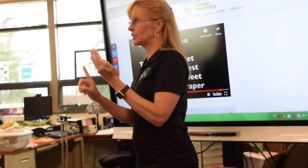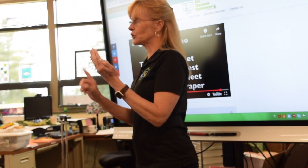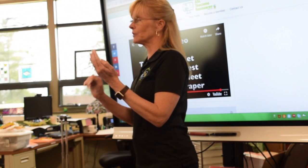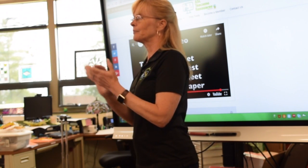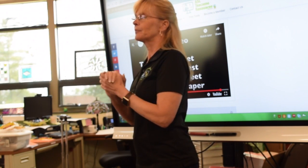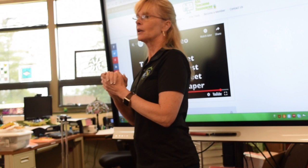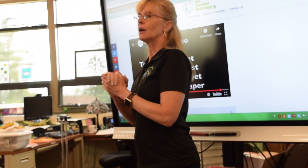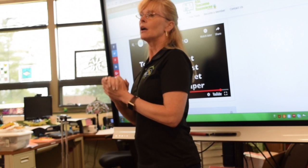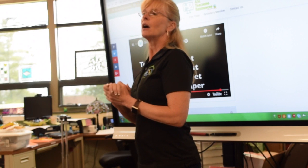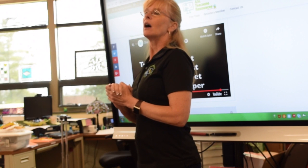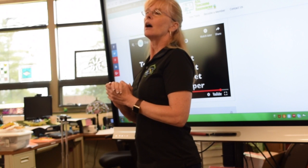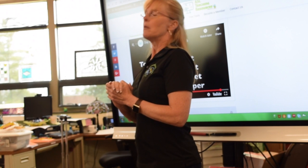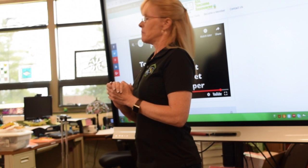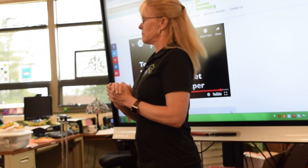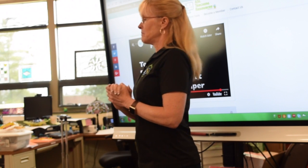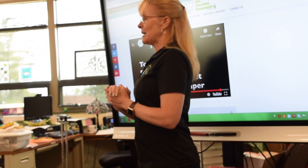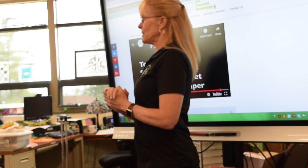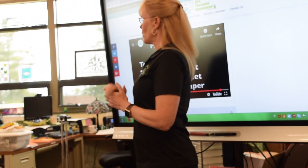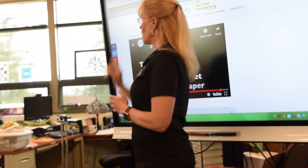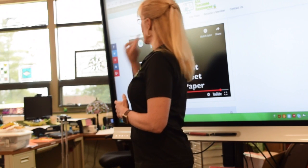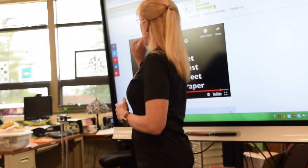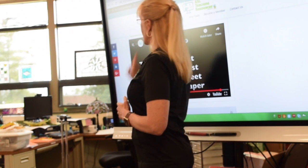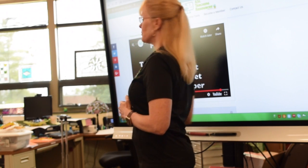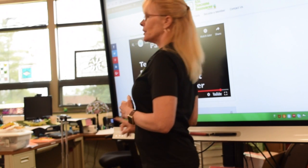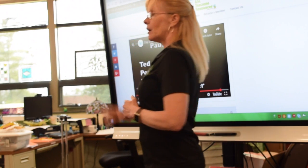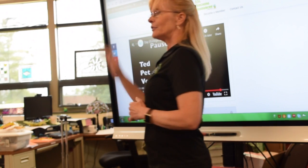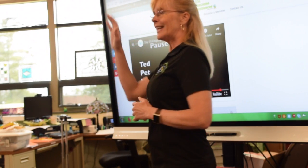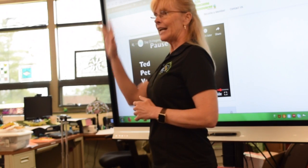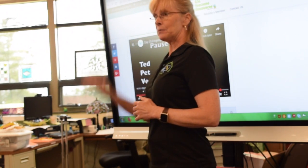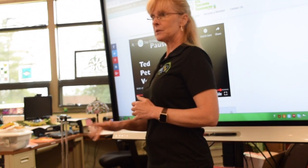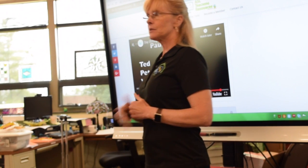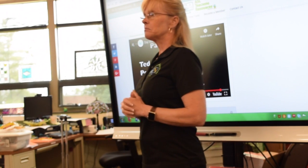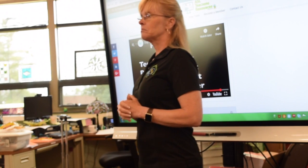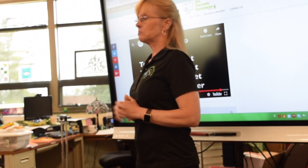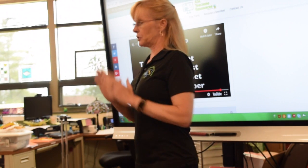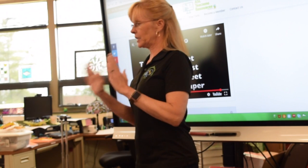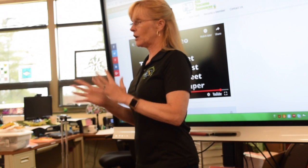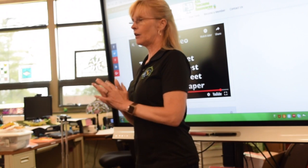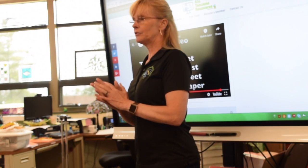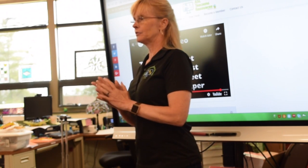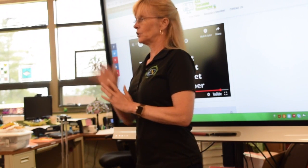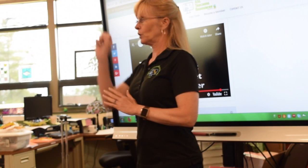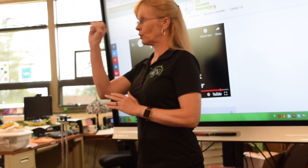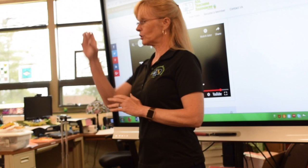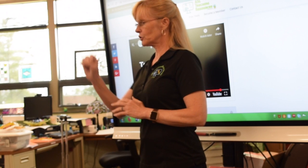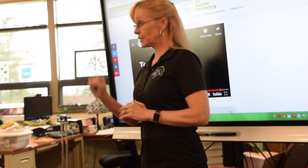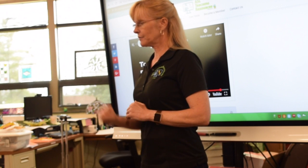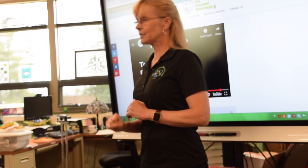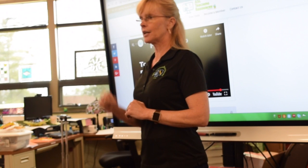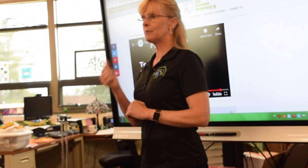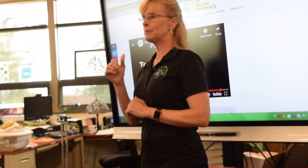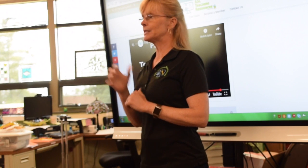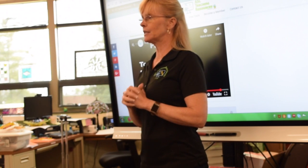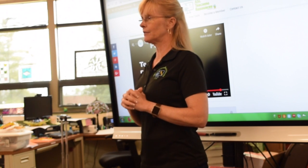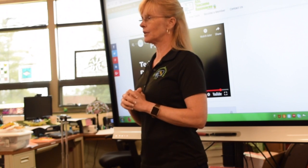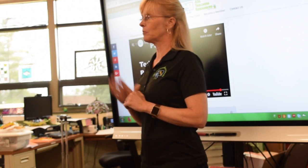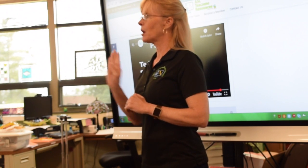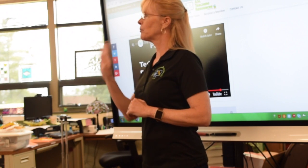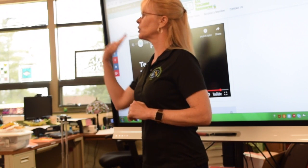clincher. Maybe go online, print off names. Print it off. Record yourself signing maybe 10 of them. Put it